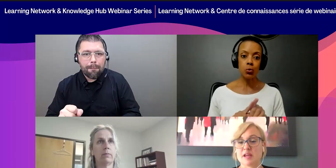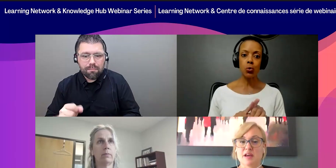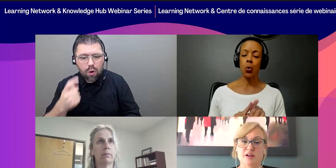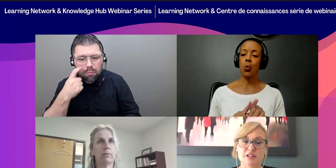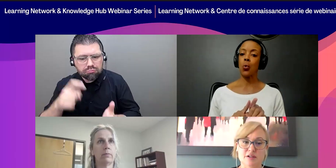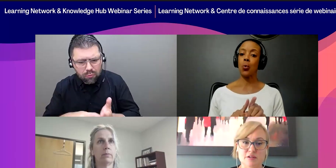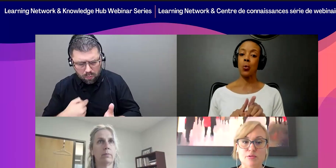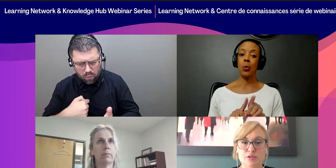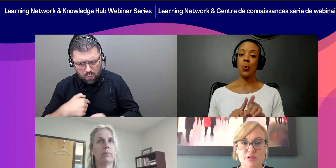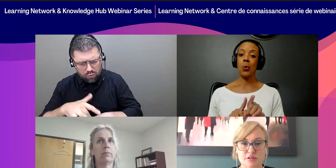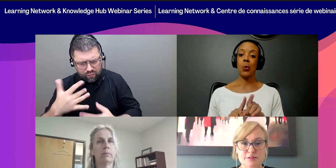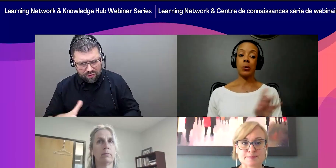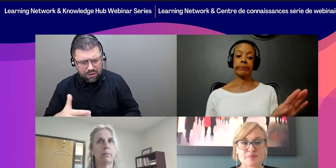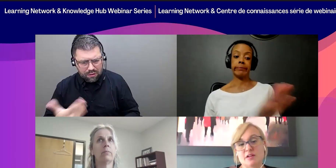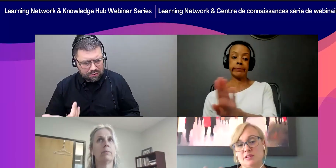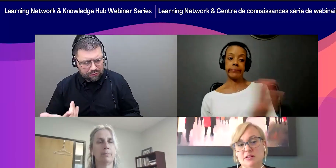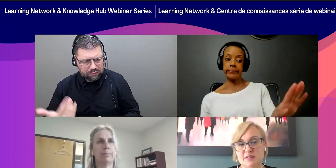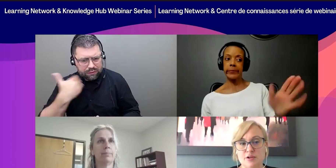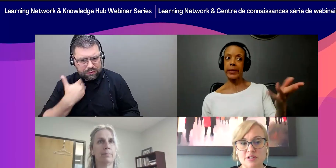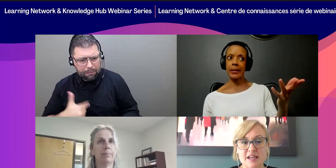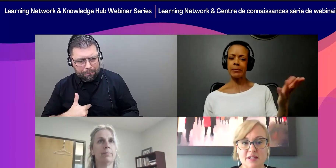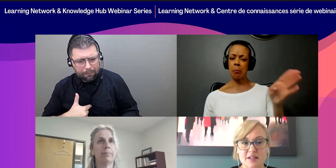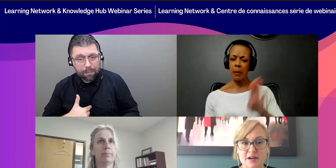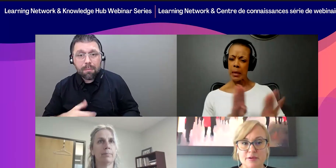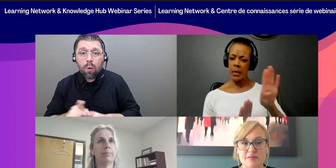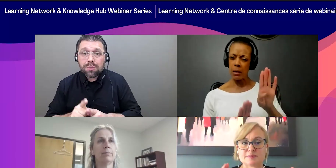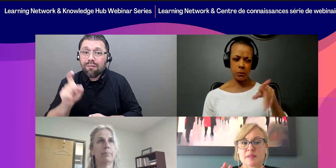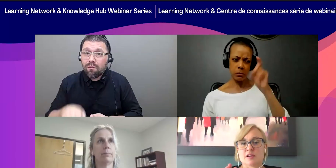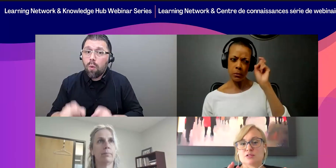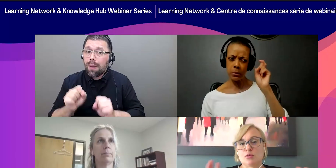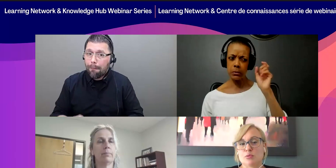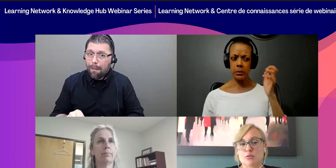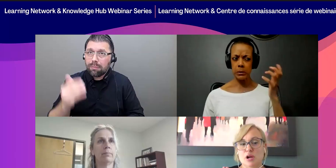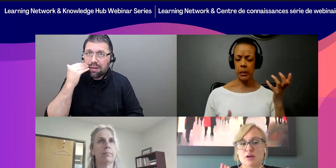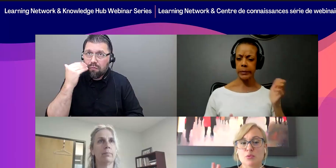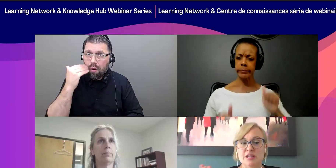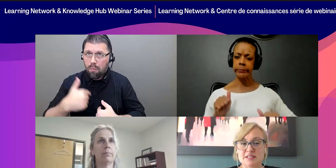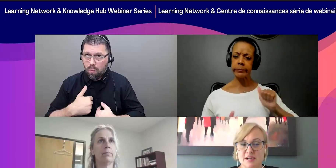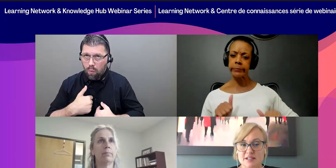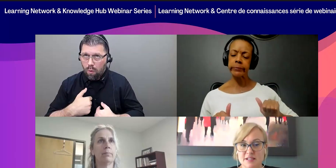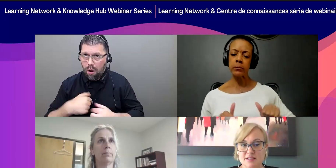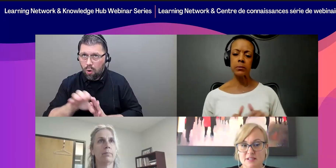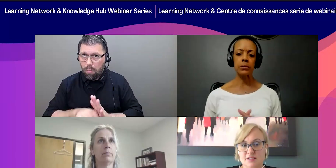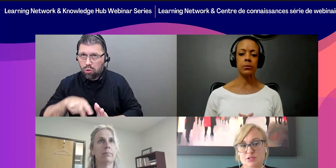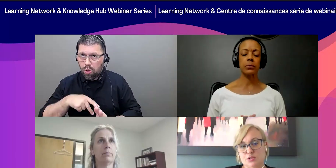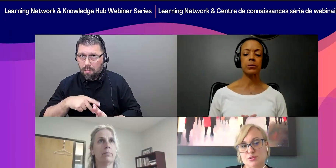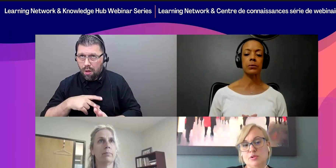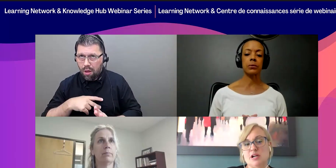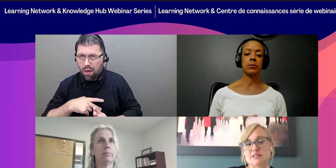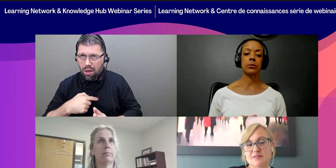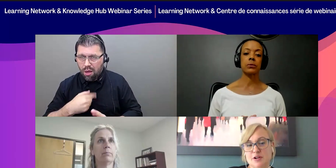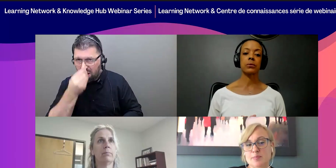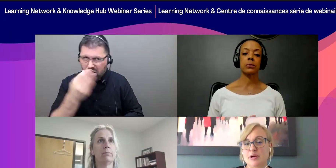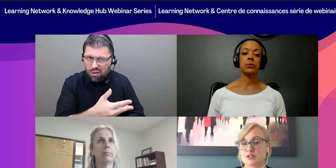behaviors with their older adult that they are taking care of. So we decided